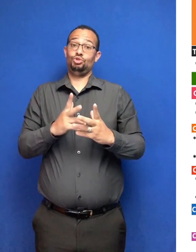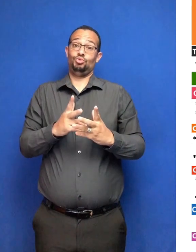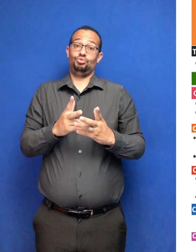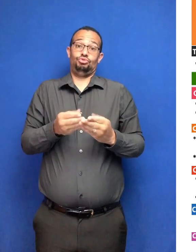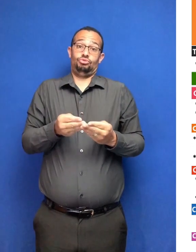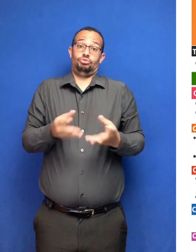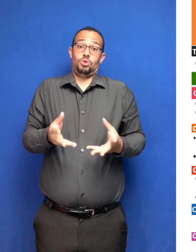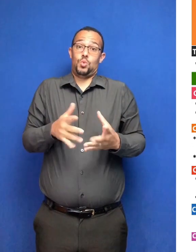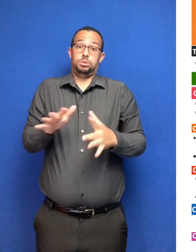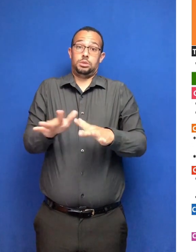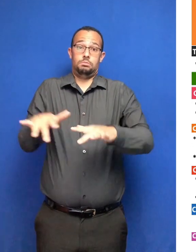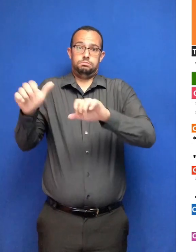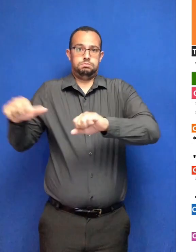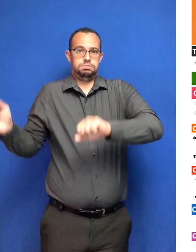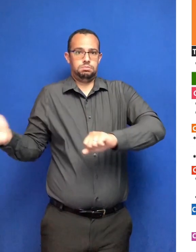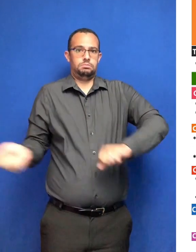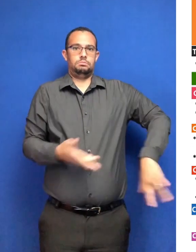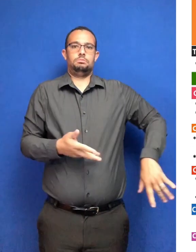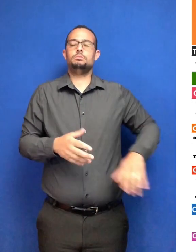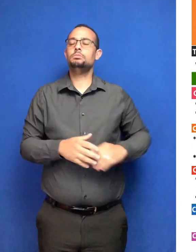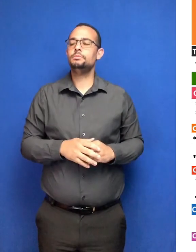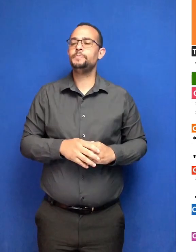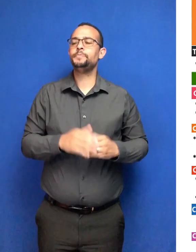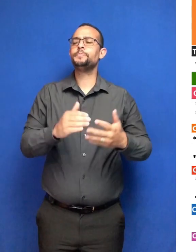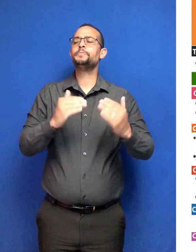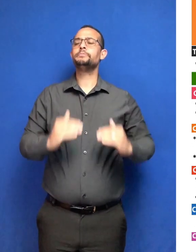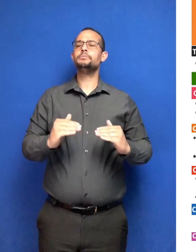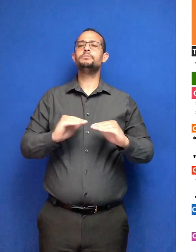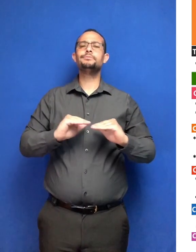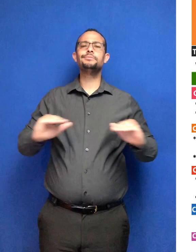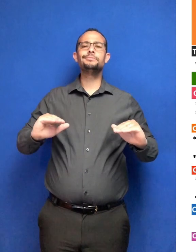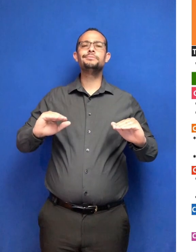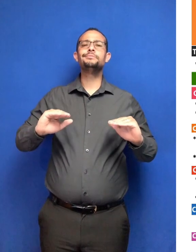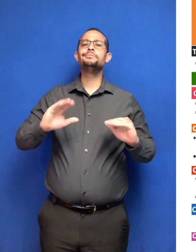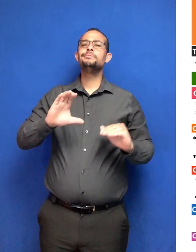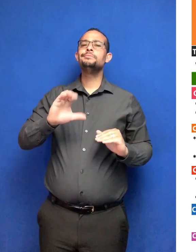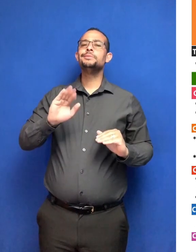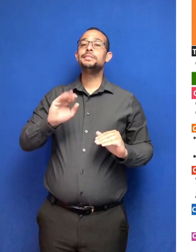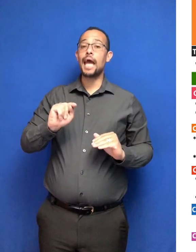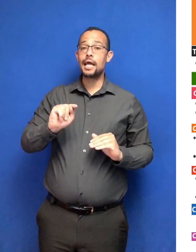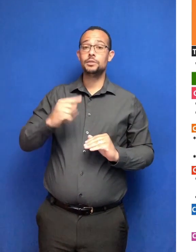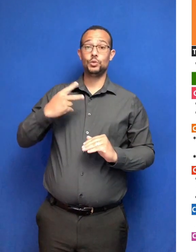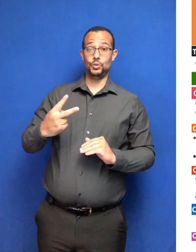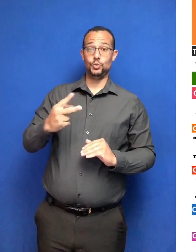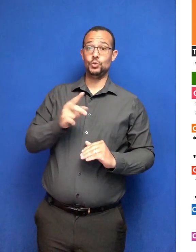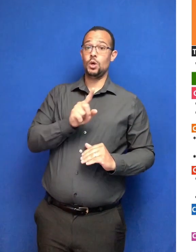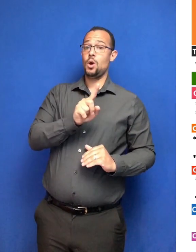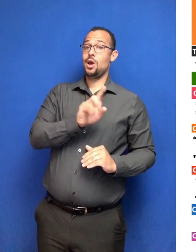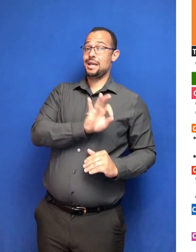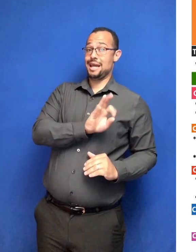The next level would be a Category 2. And a Category 2 hurricane has winds 96 to 110 miles per